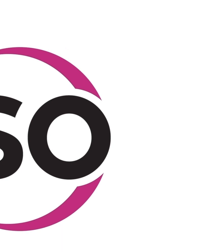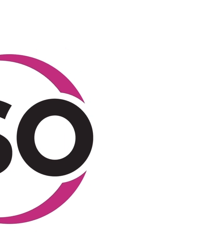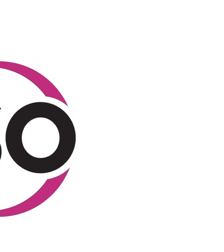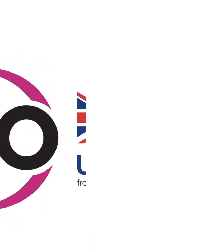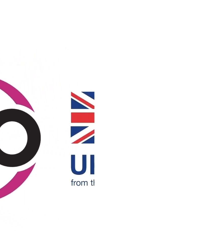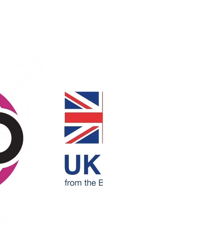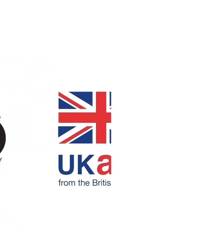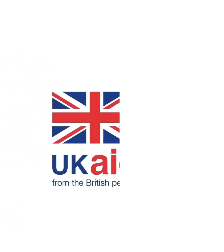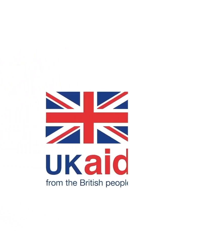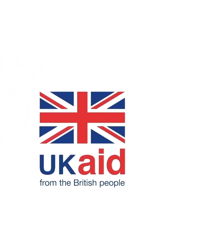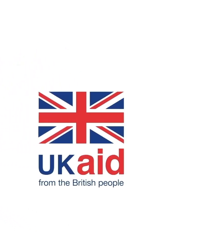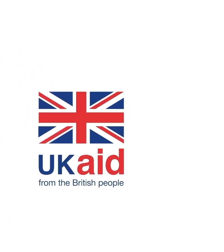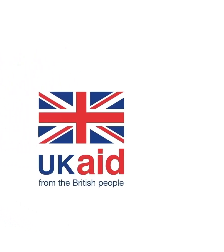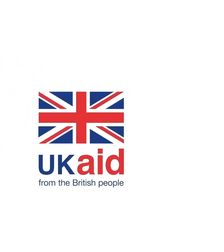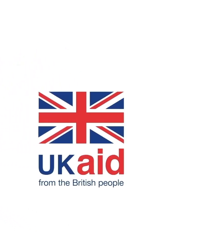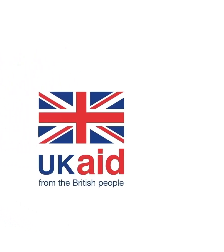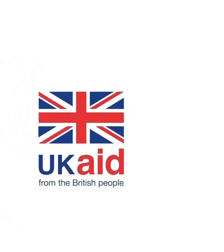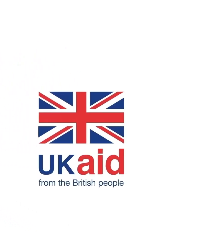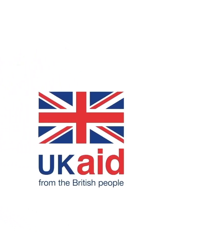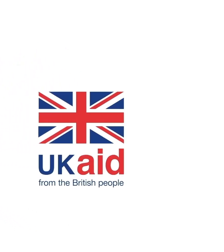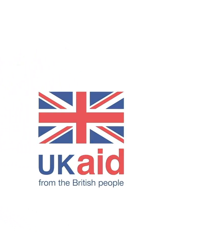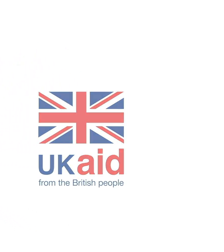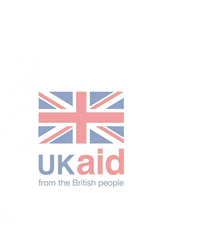VSO. UK, 8.